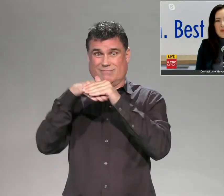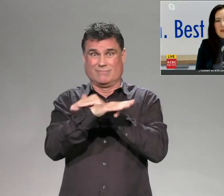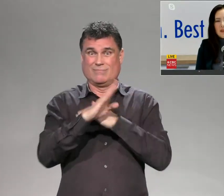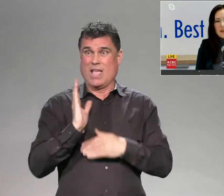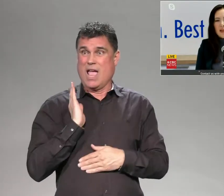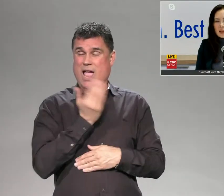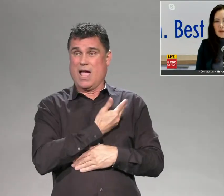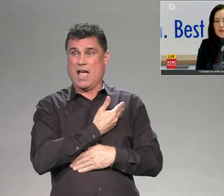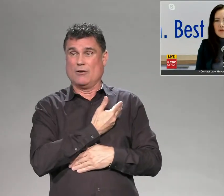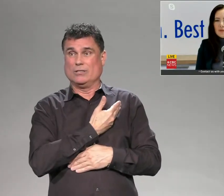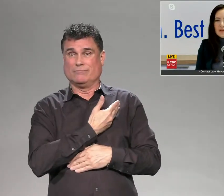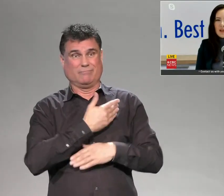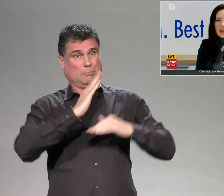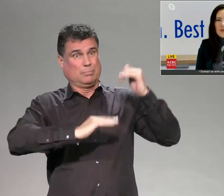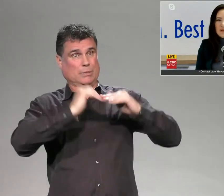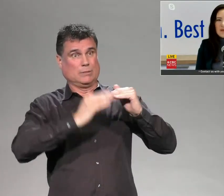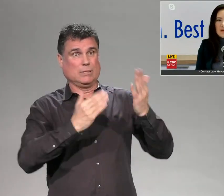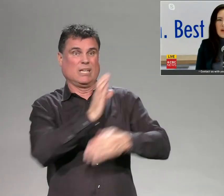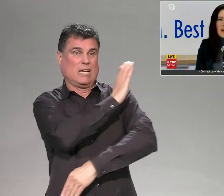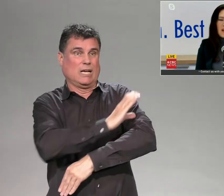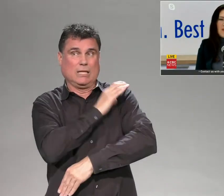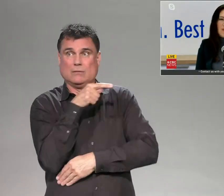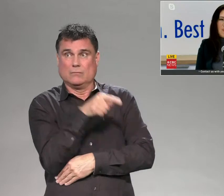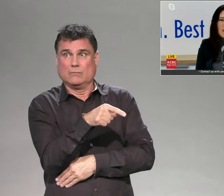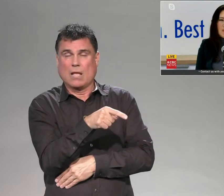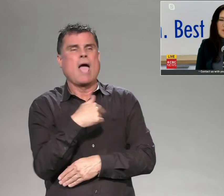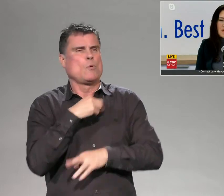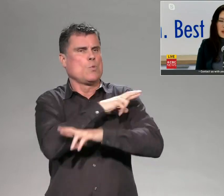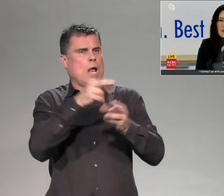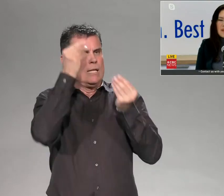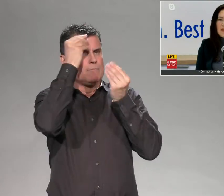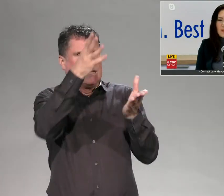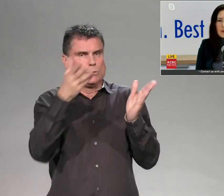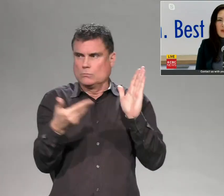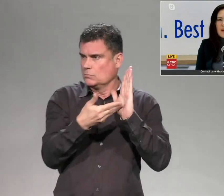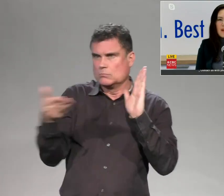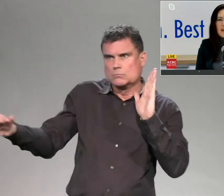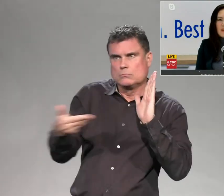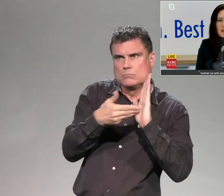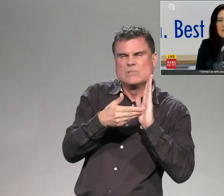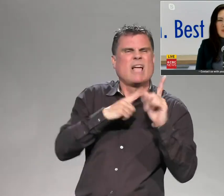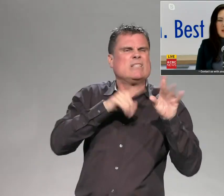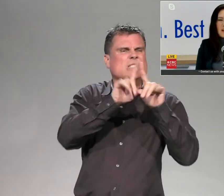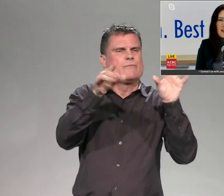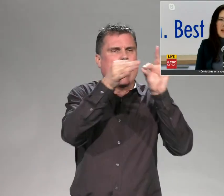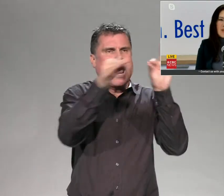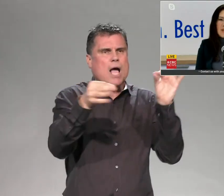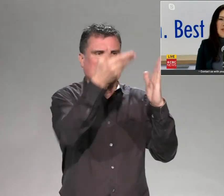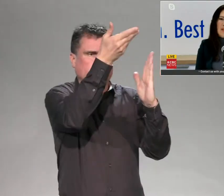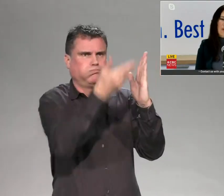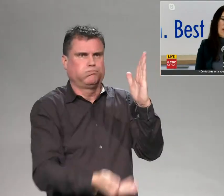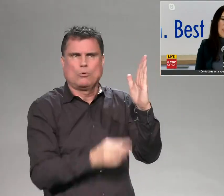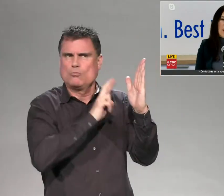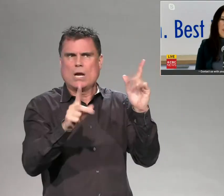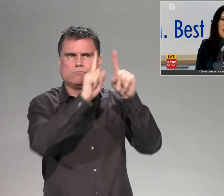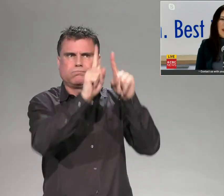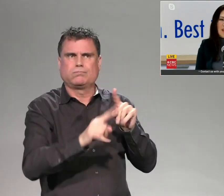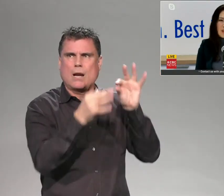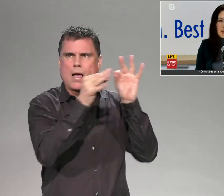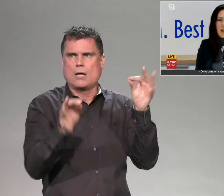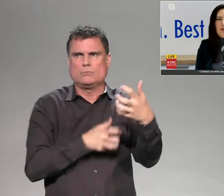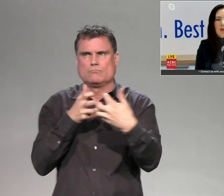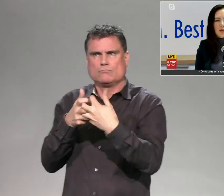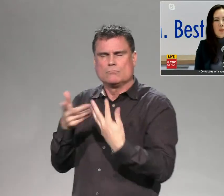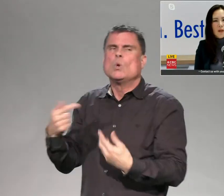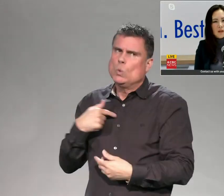translation ability in over 200 languages. So I think there's multiple areas of work that we are engaged in terms of